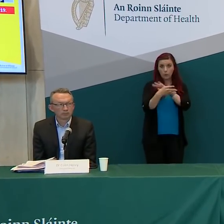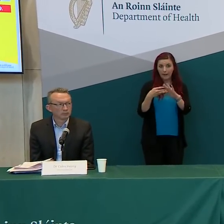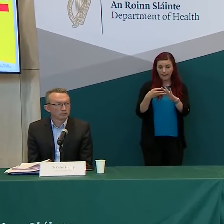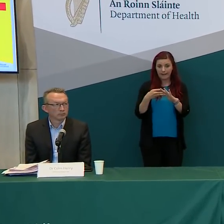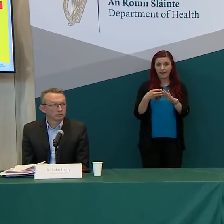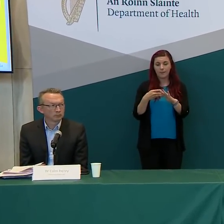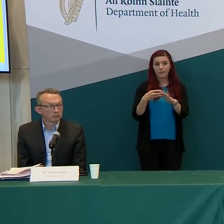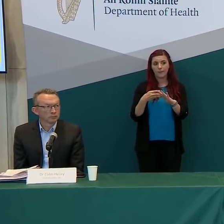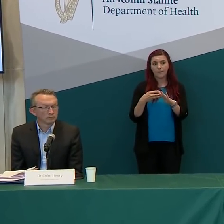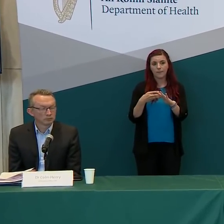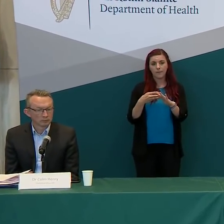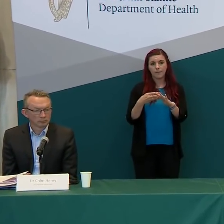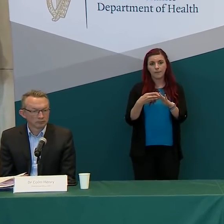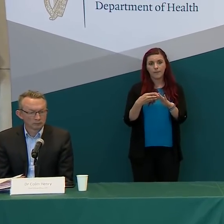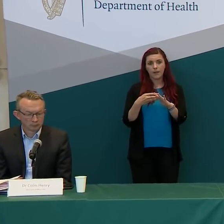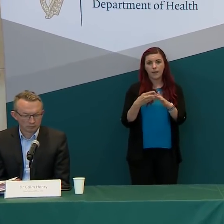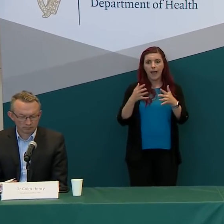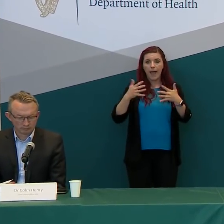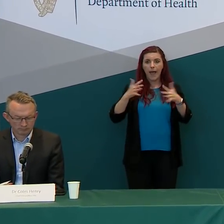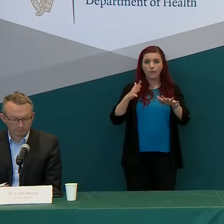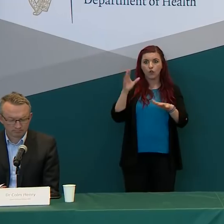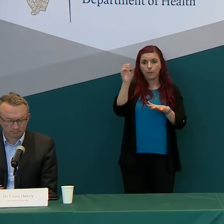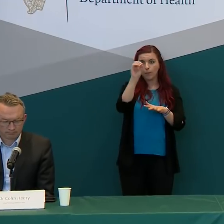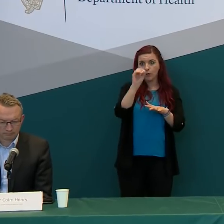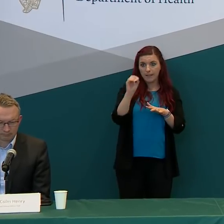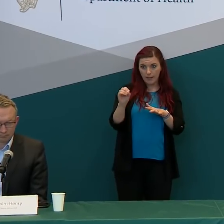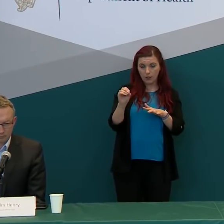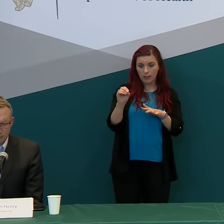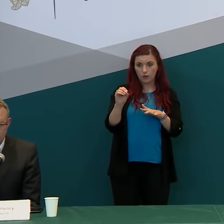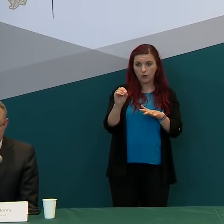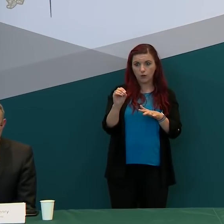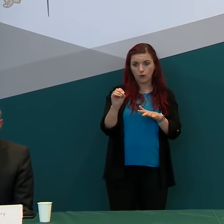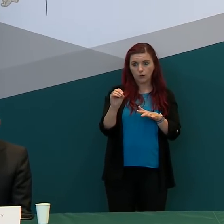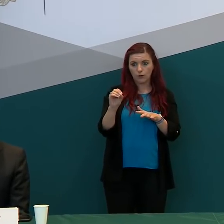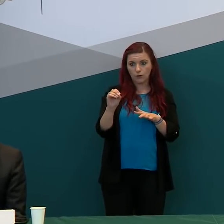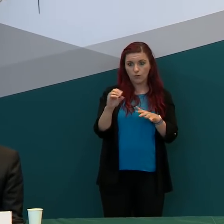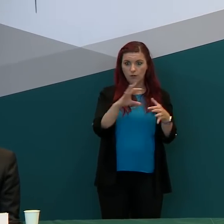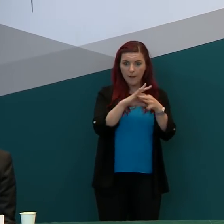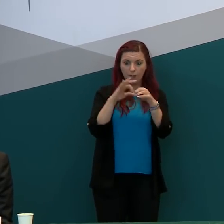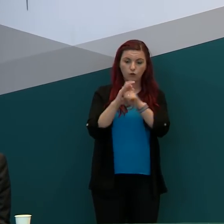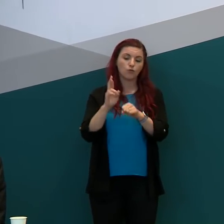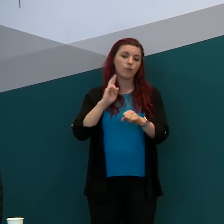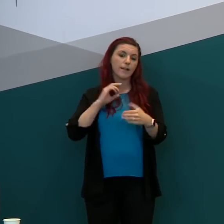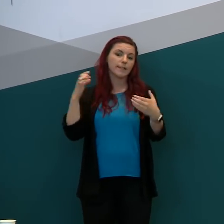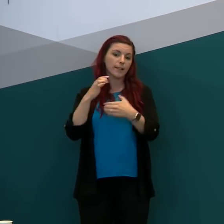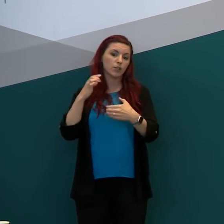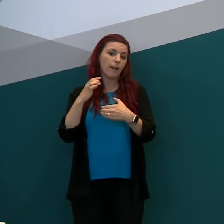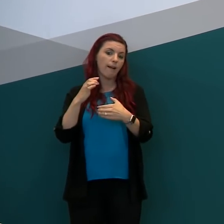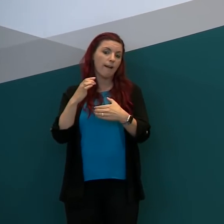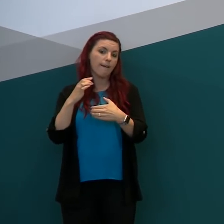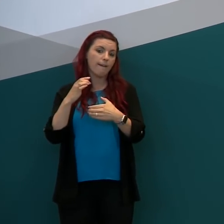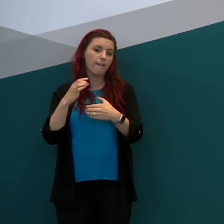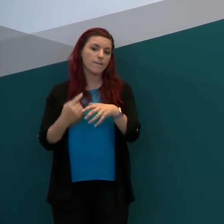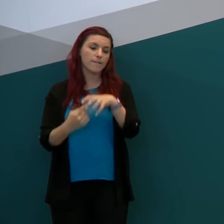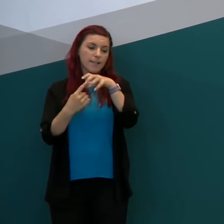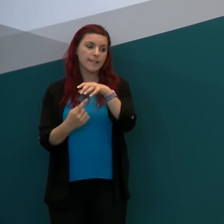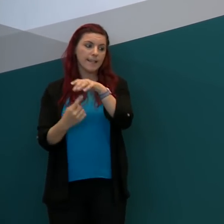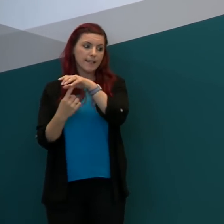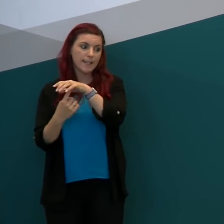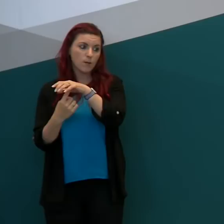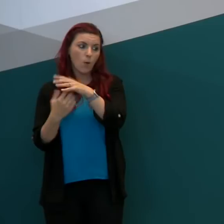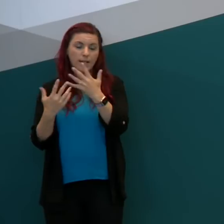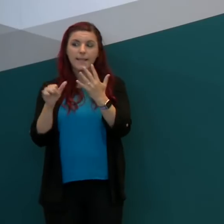week, the average percentage in respect of residential care facilities and